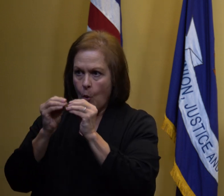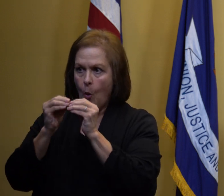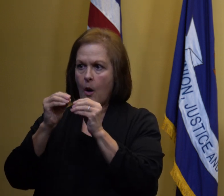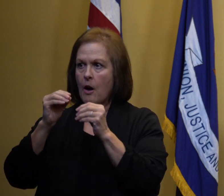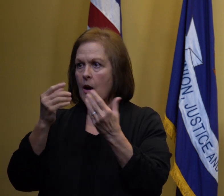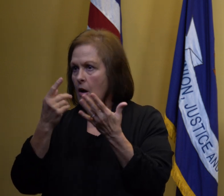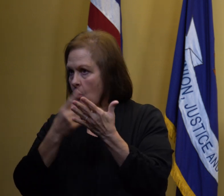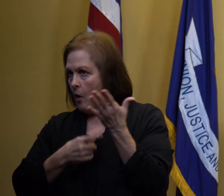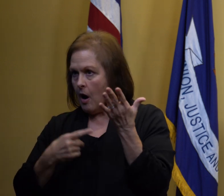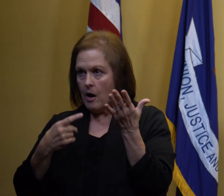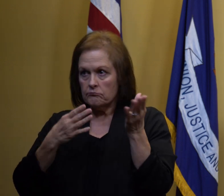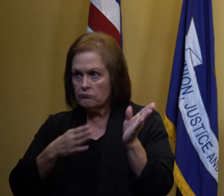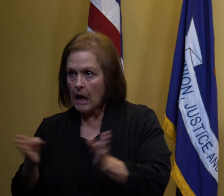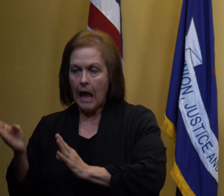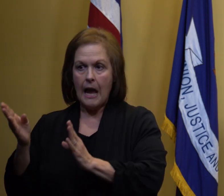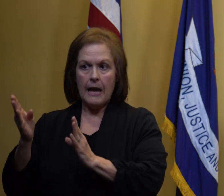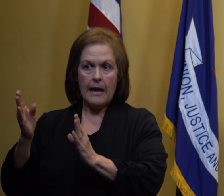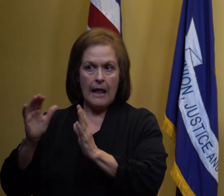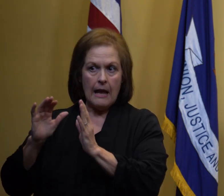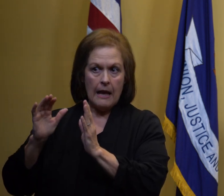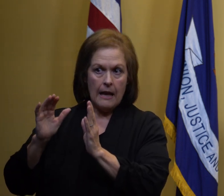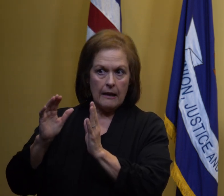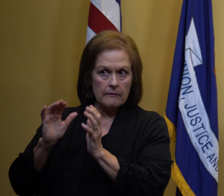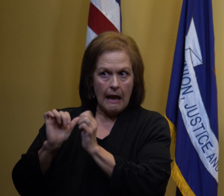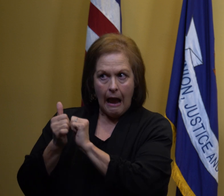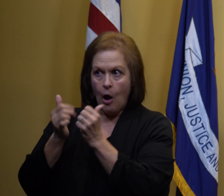that needs to look like. So working with